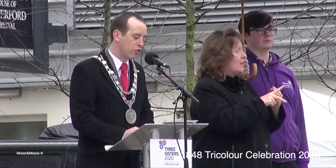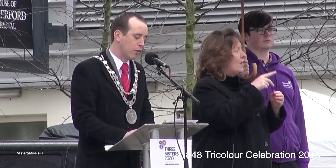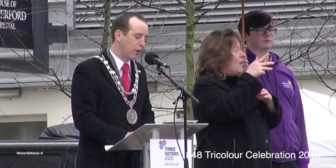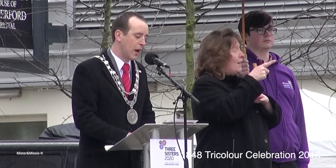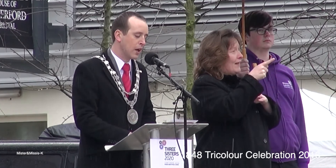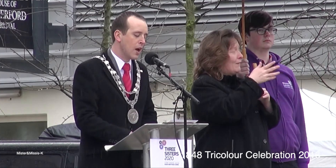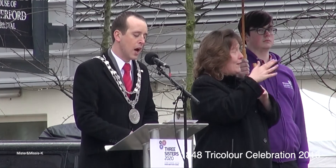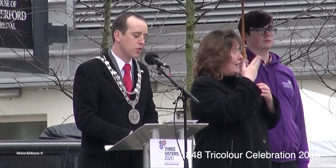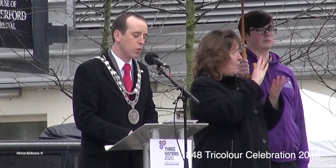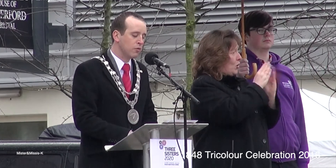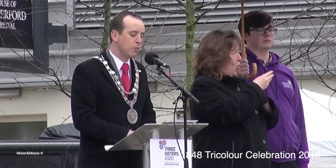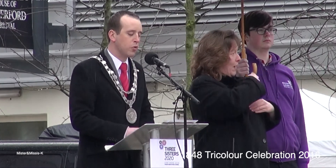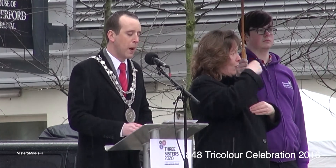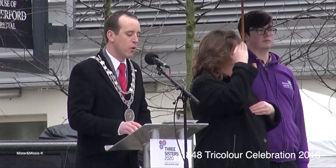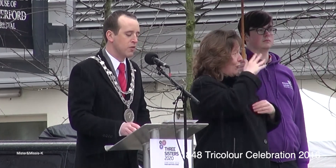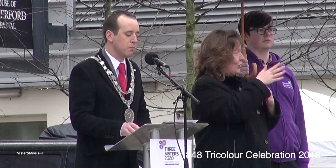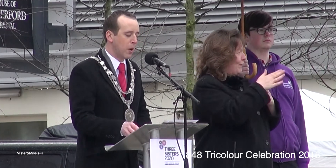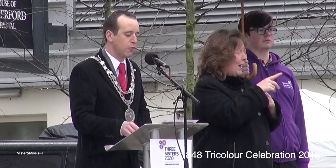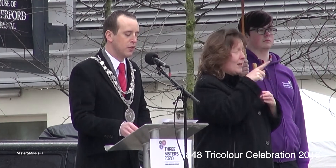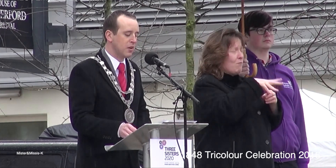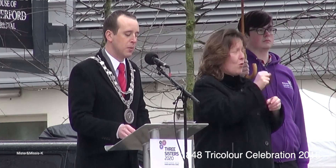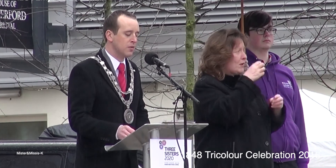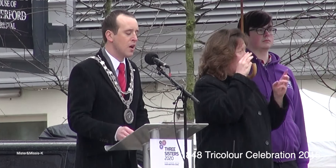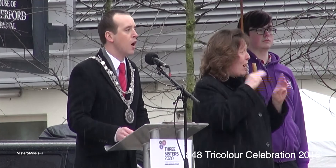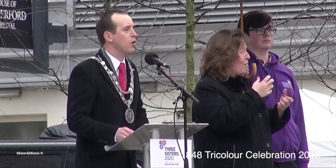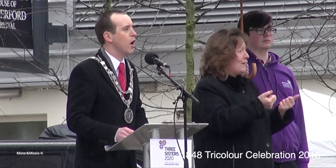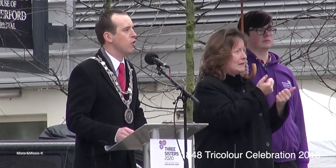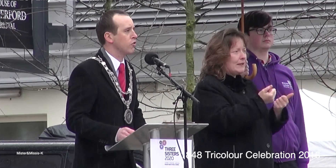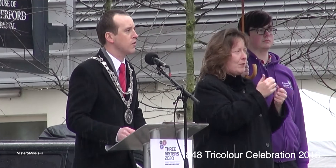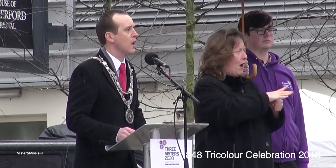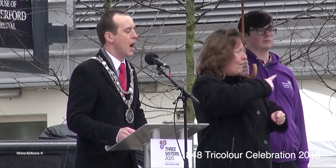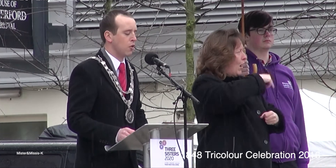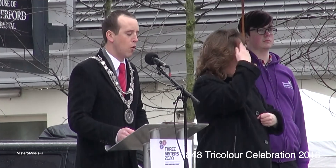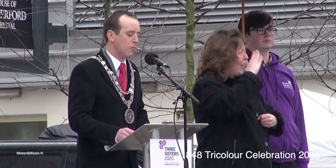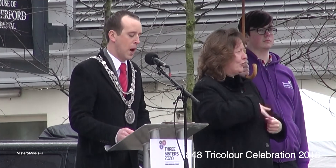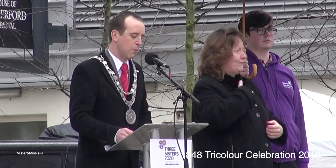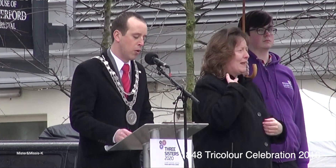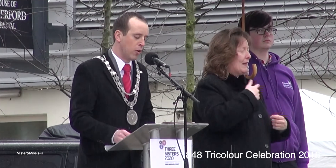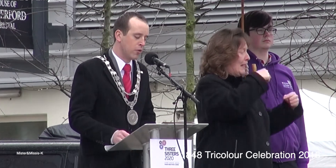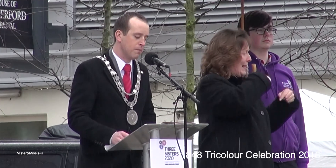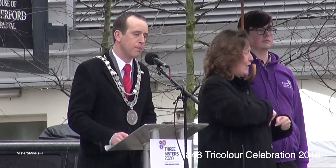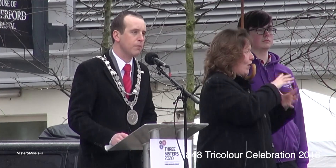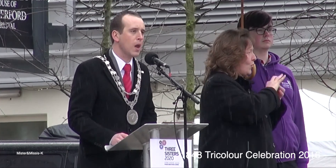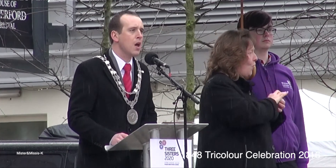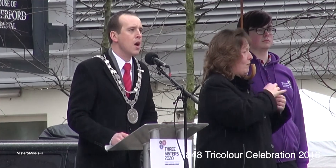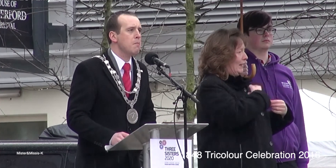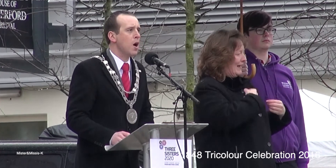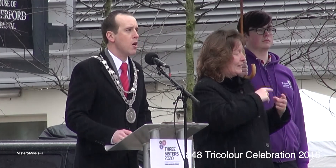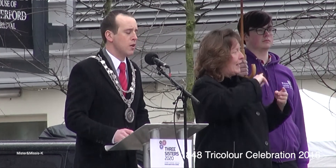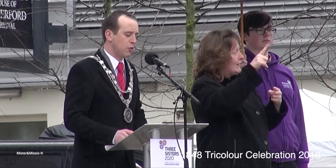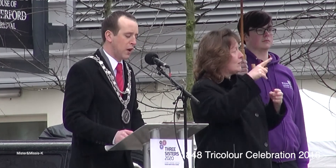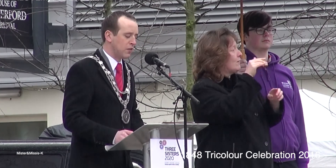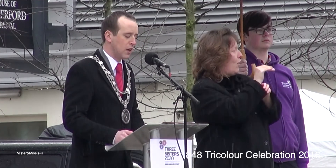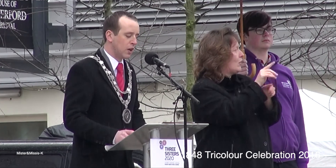our national flag and is one of the most powerful symbols of our Irishness at home and abroad.